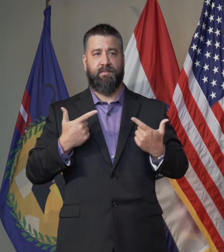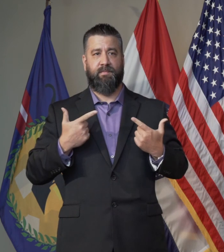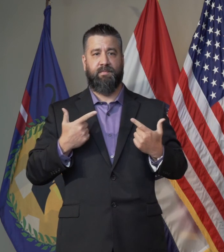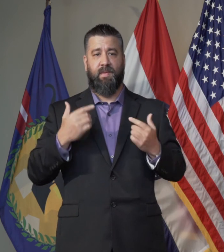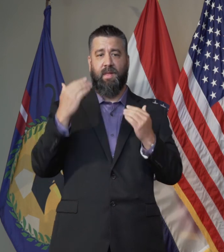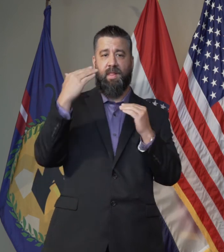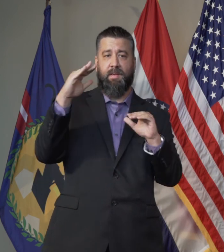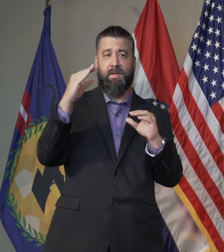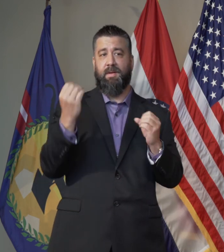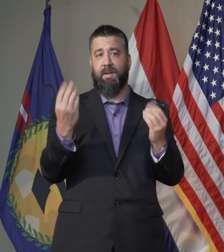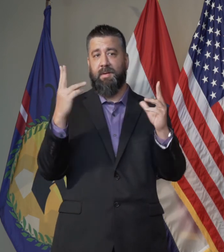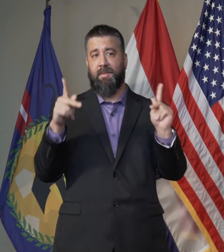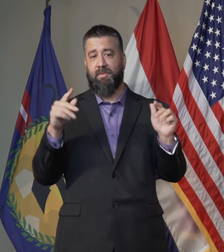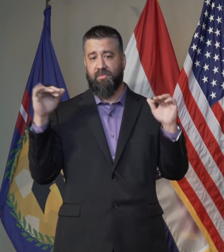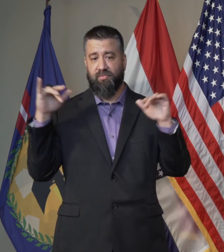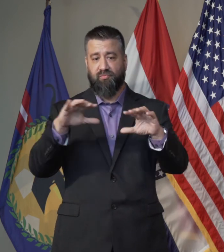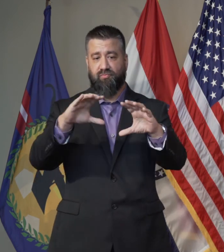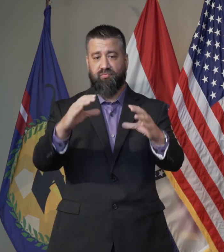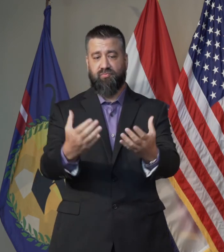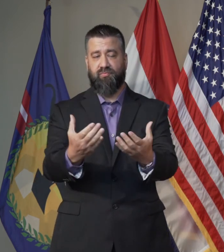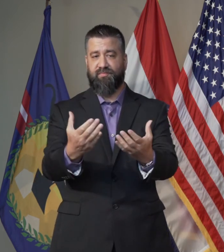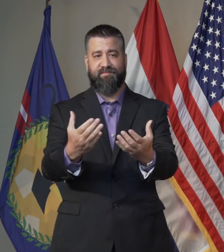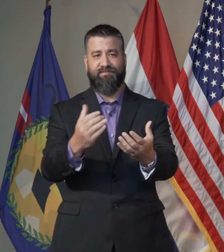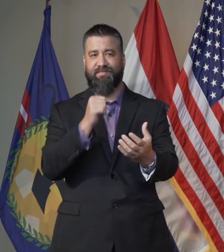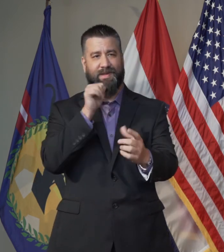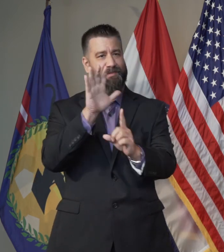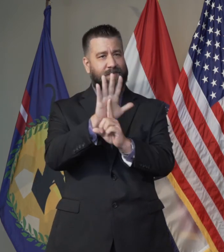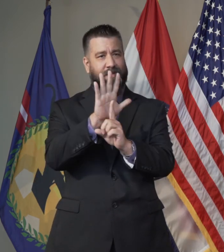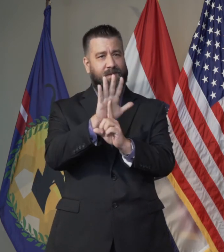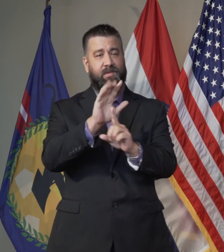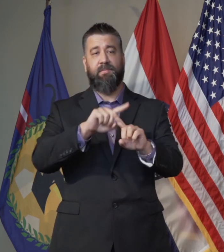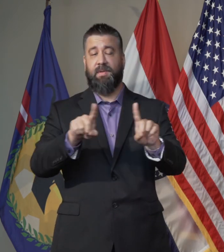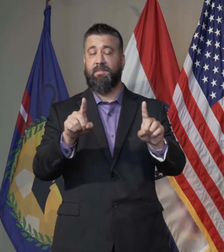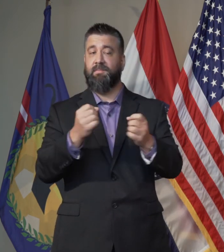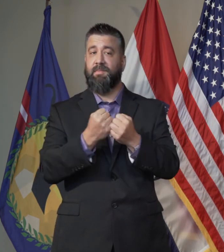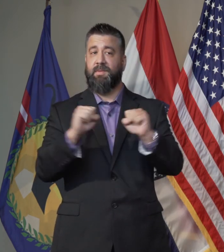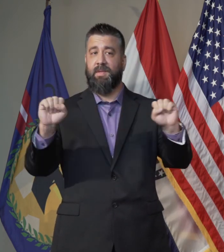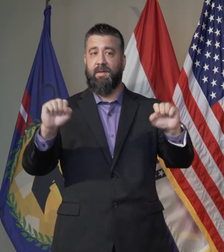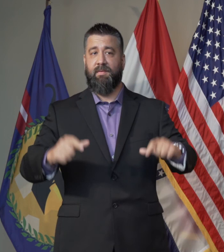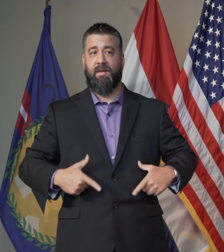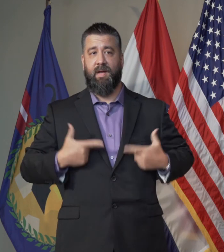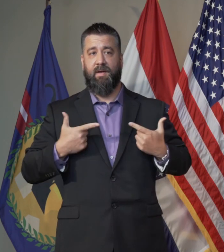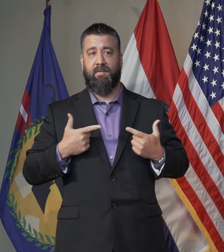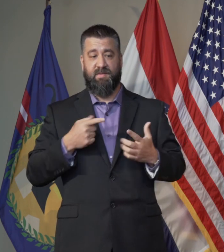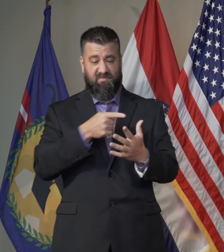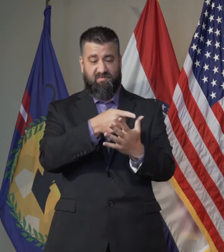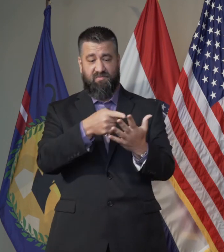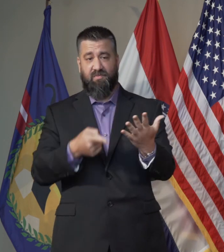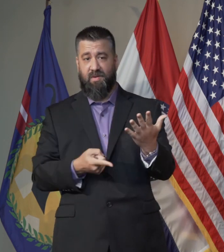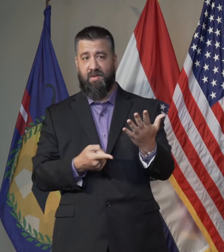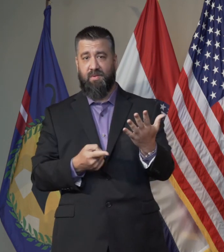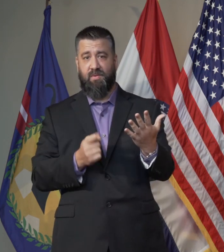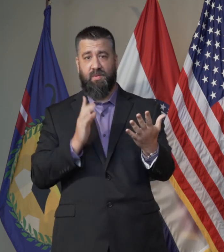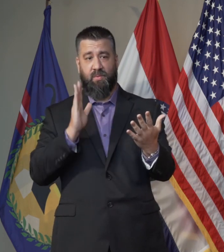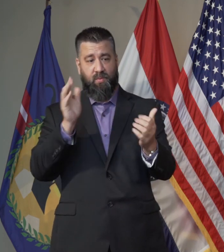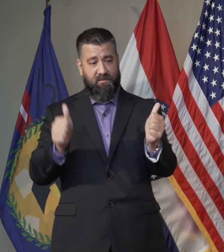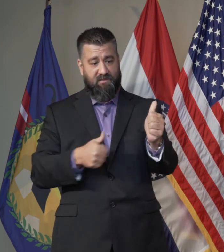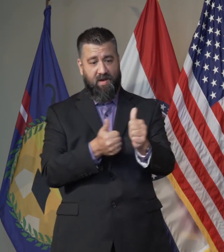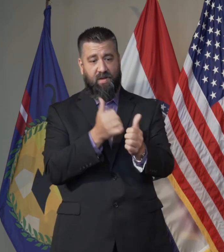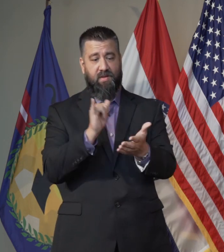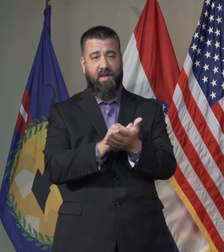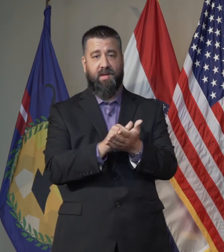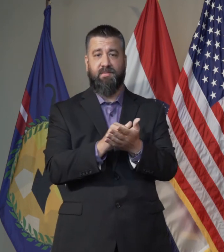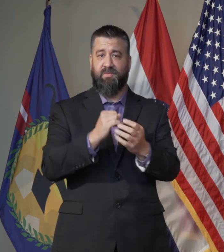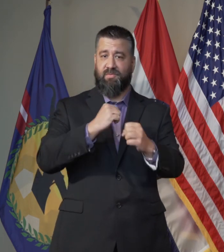but they save lives. And that will be the root of our decisions in St. Louis County during a pandemic. Will be focused on